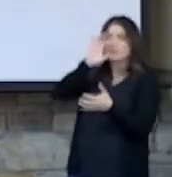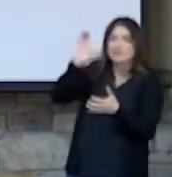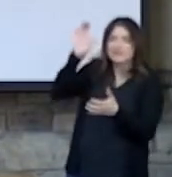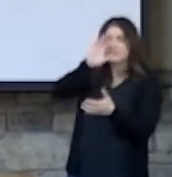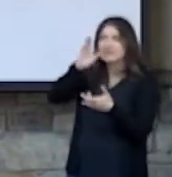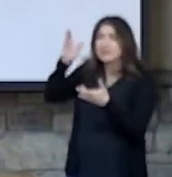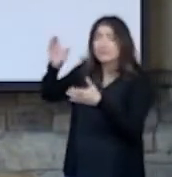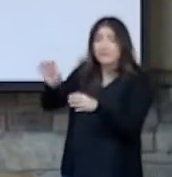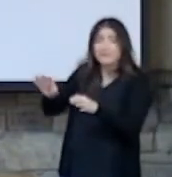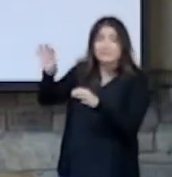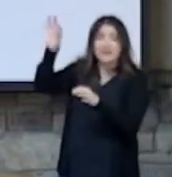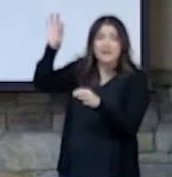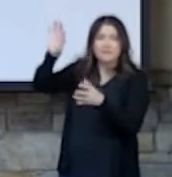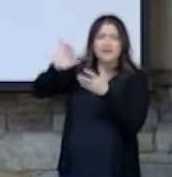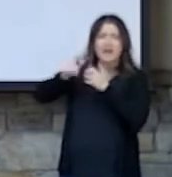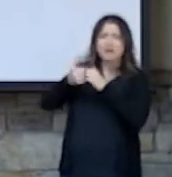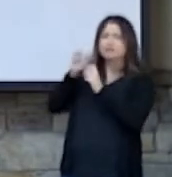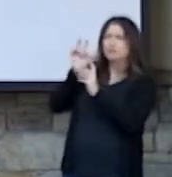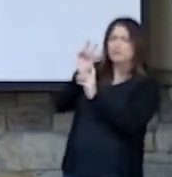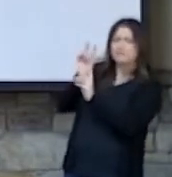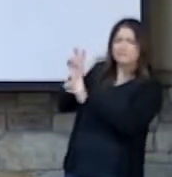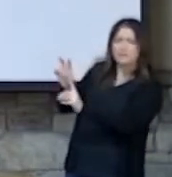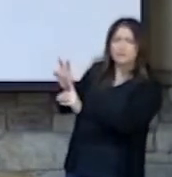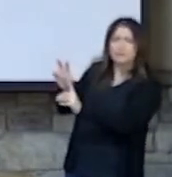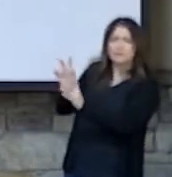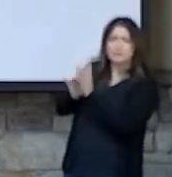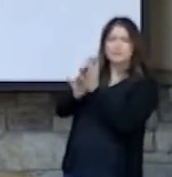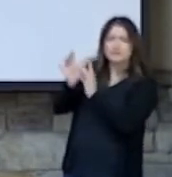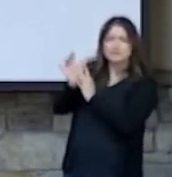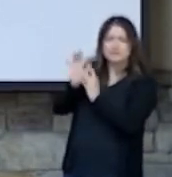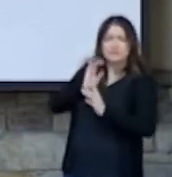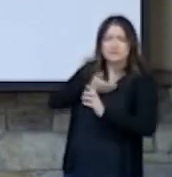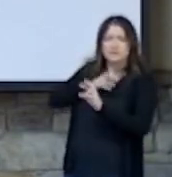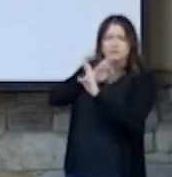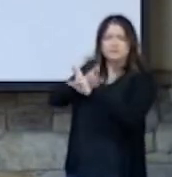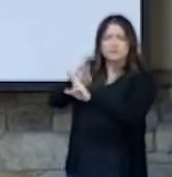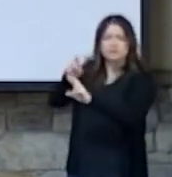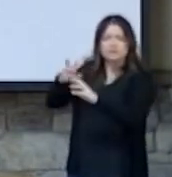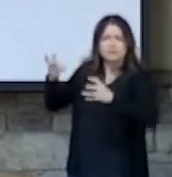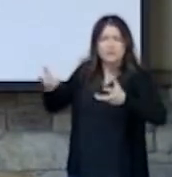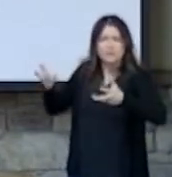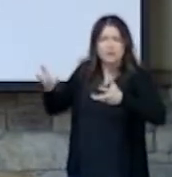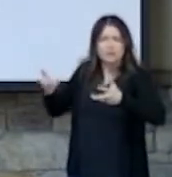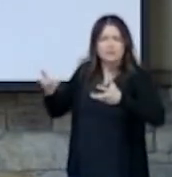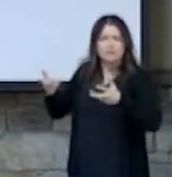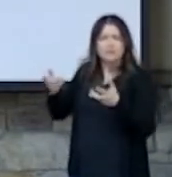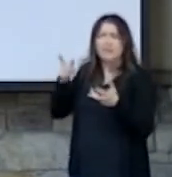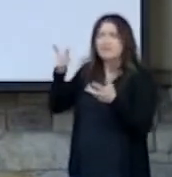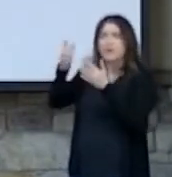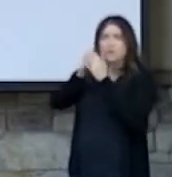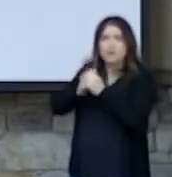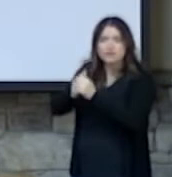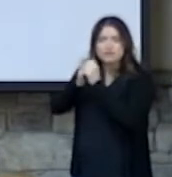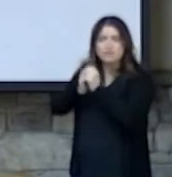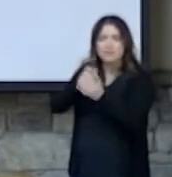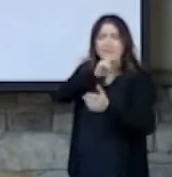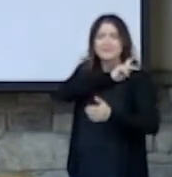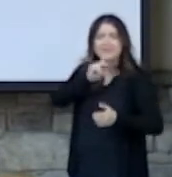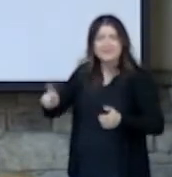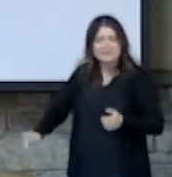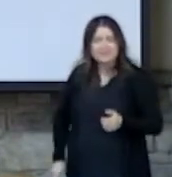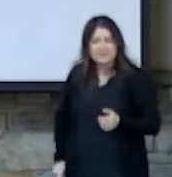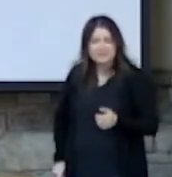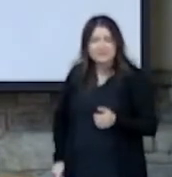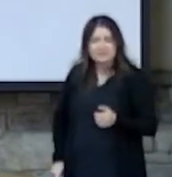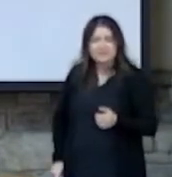find Him. How should we view Him, and what should our response be? They worshiped Him as King,